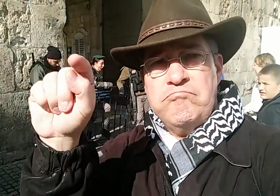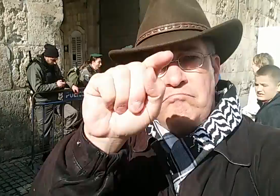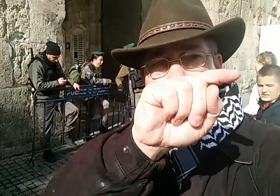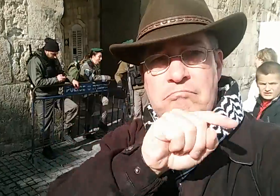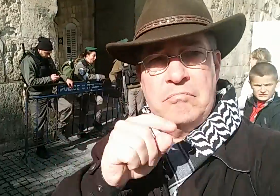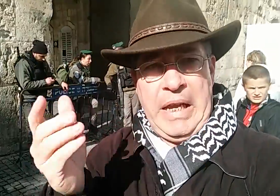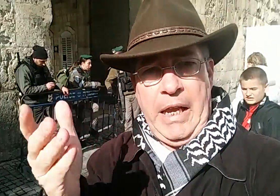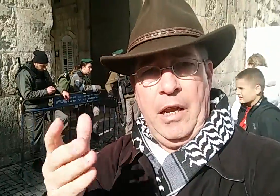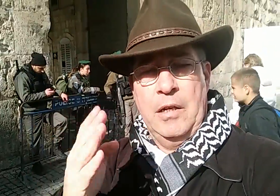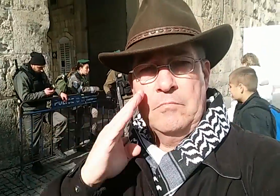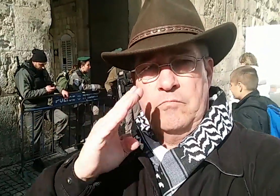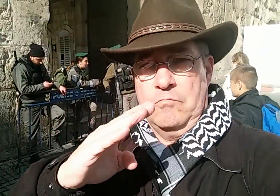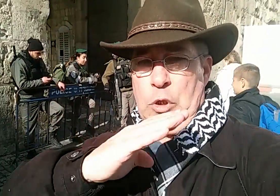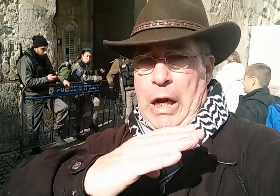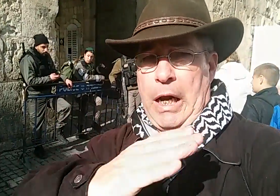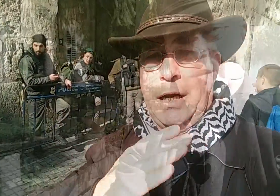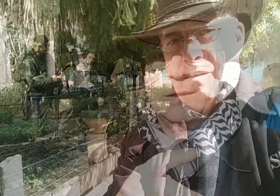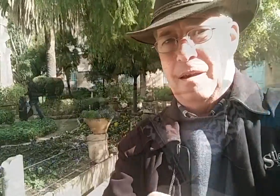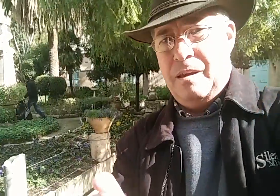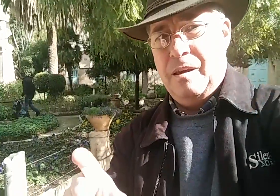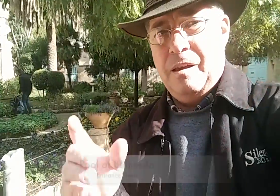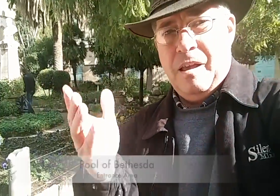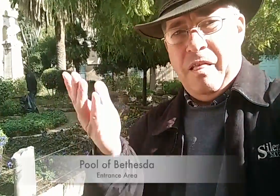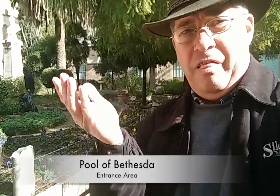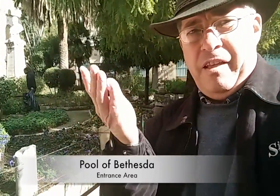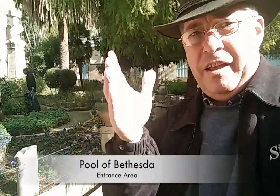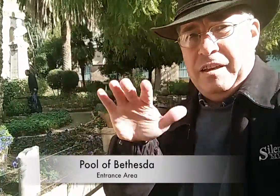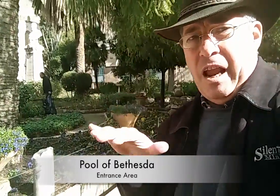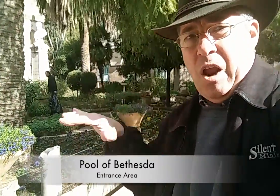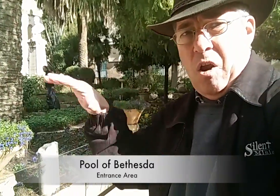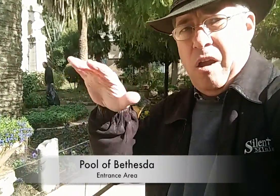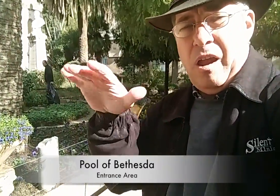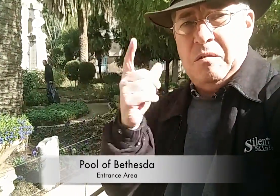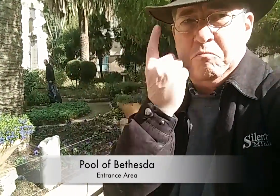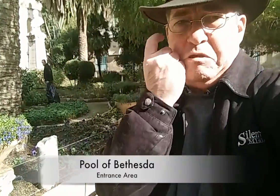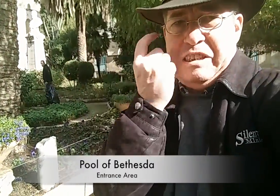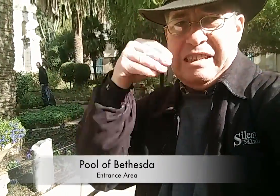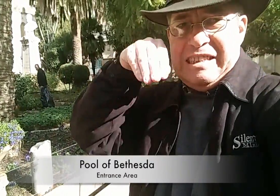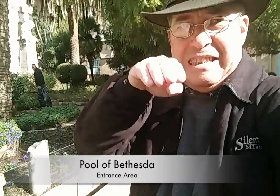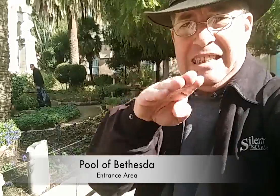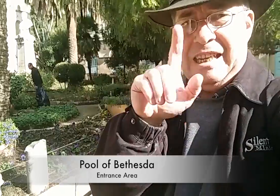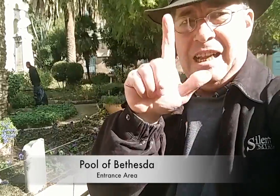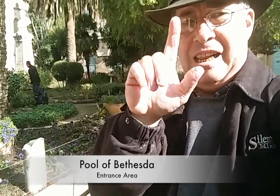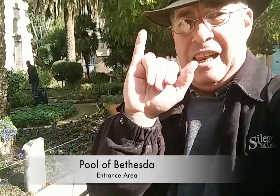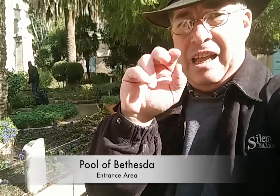around, they're all over the place to defend, protect.